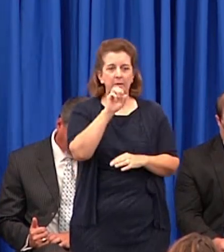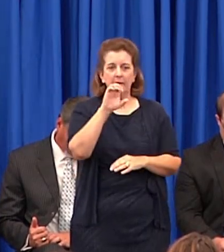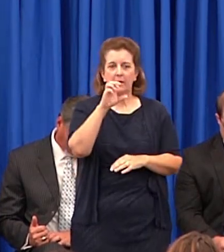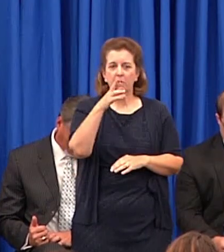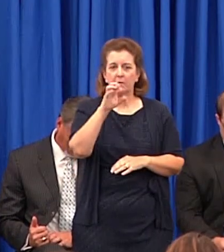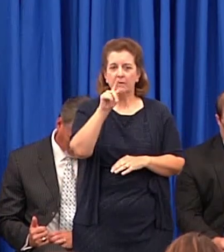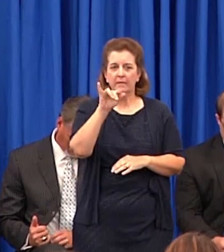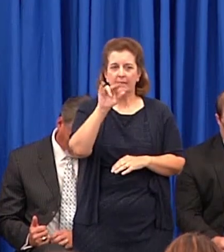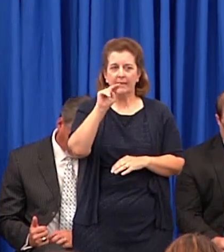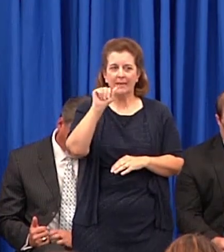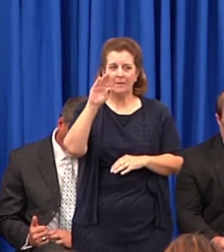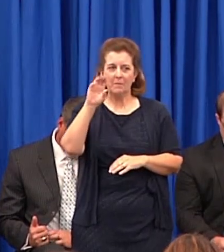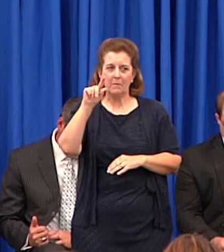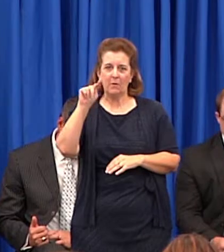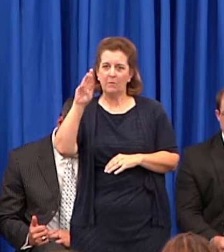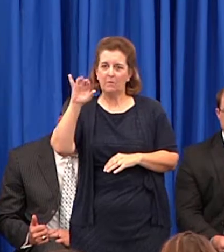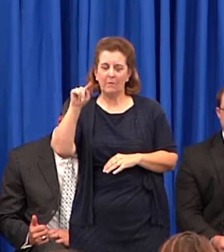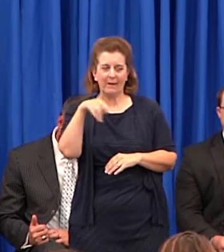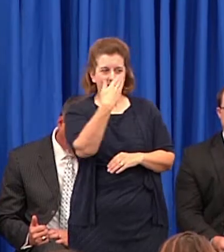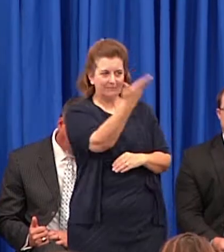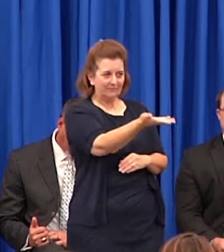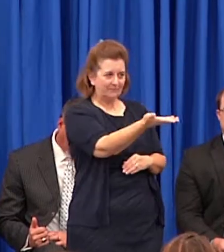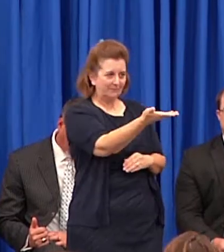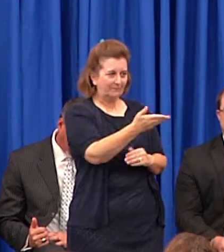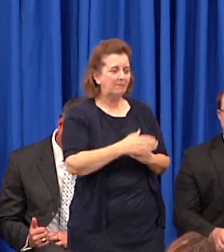Boatwright to come forward. She was selected.